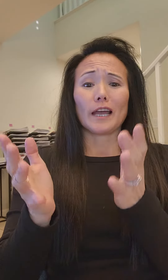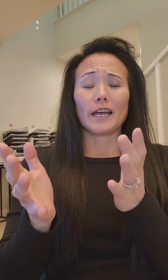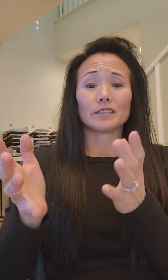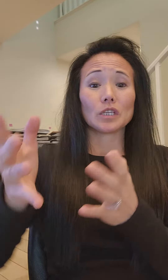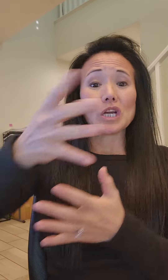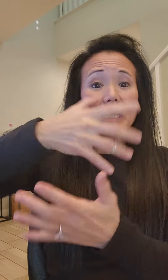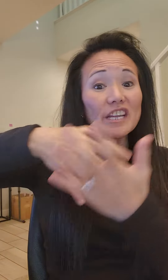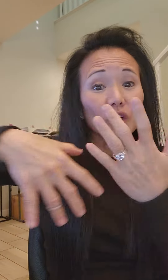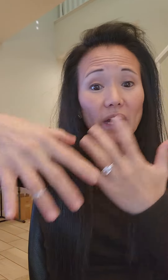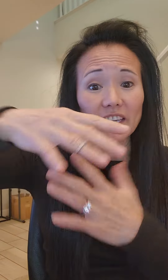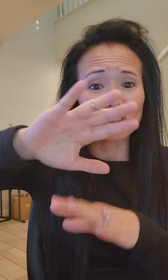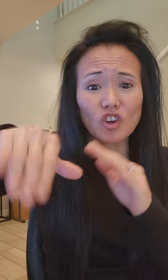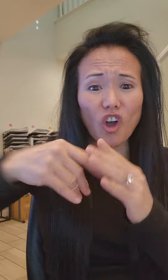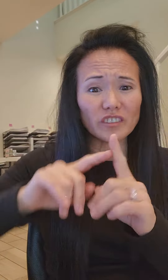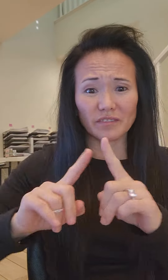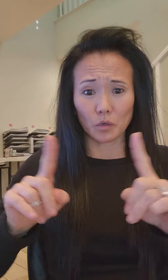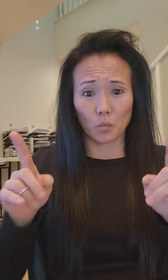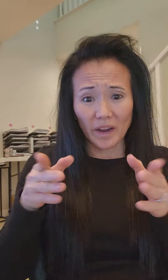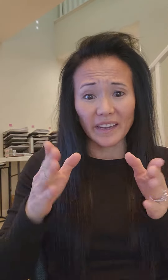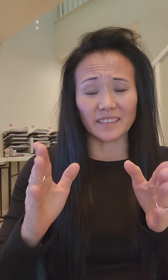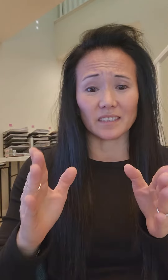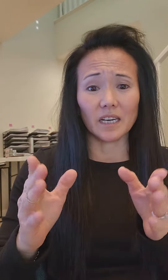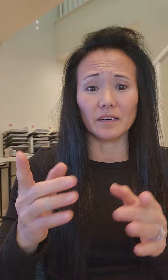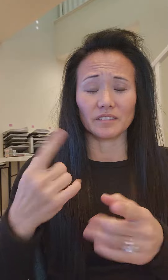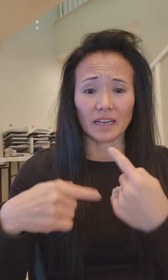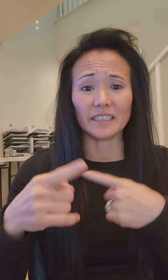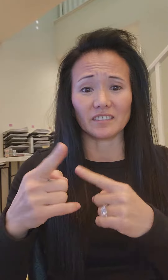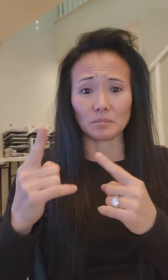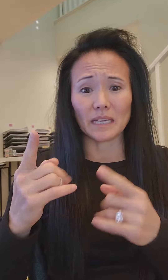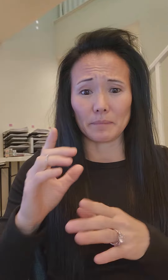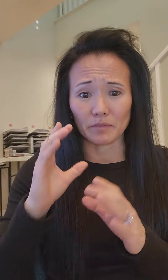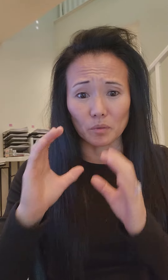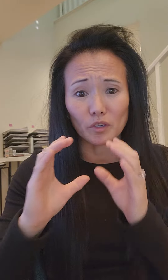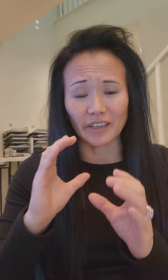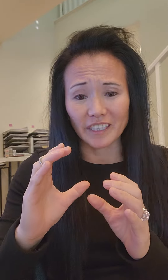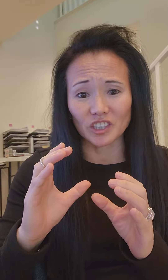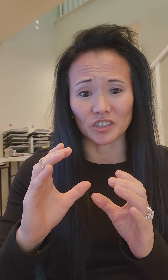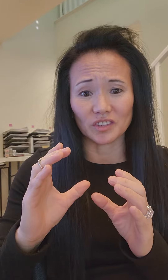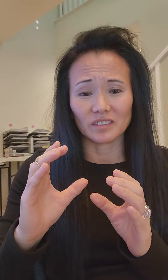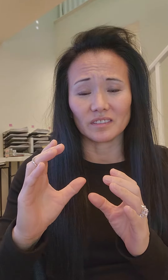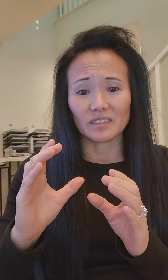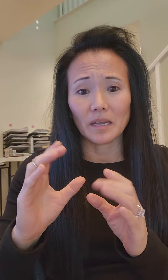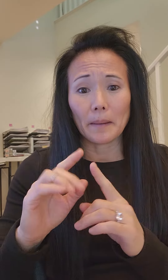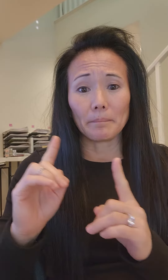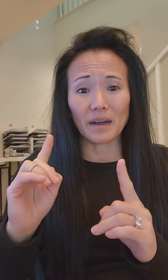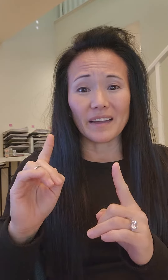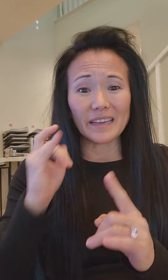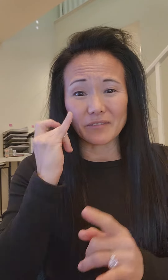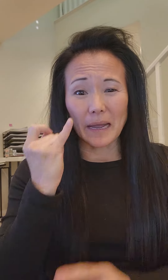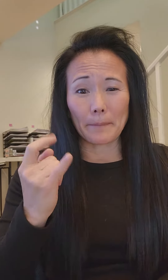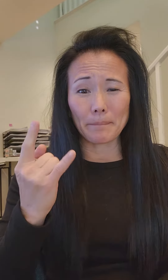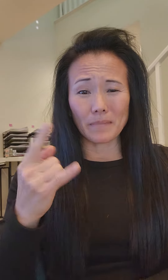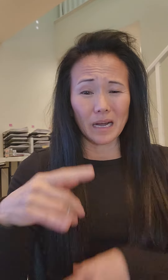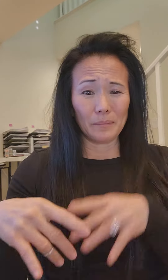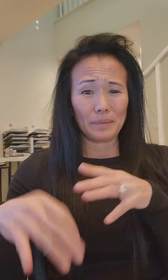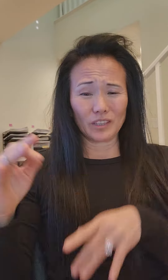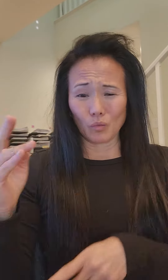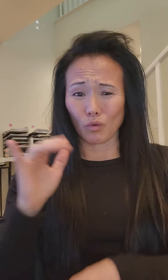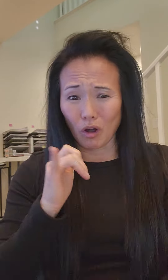chat, interact. They're all different ways of signing some type of communication. But if I pick the wrong